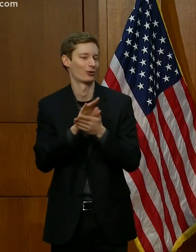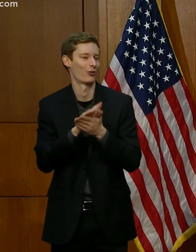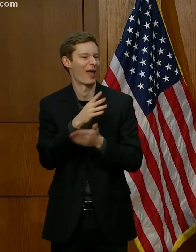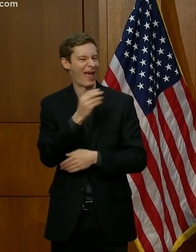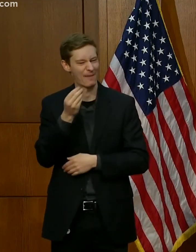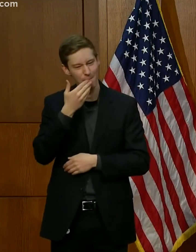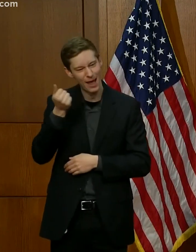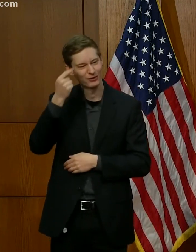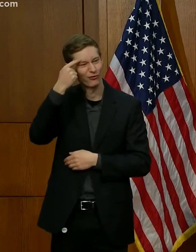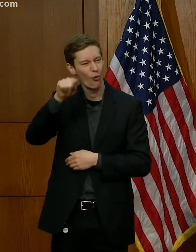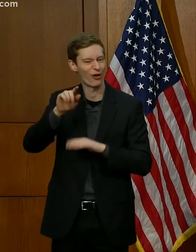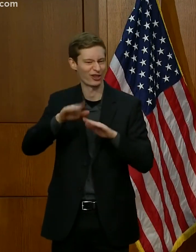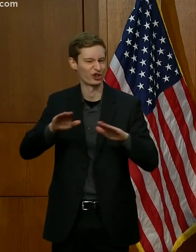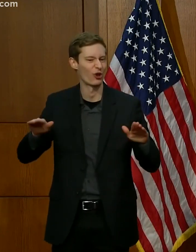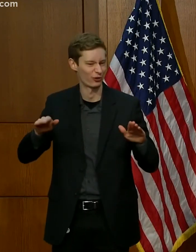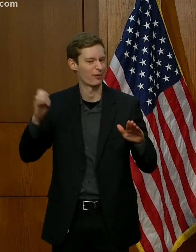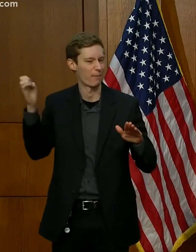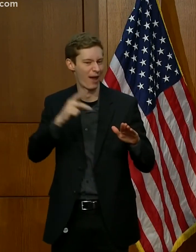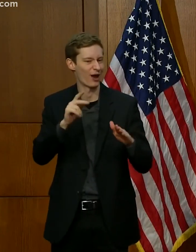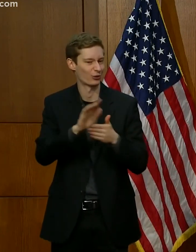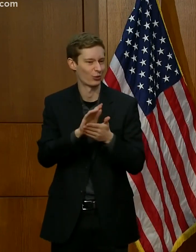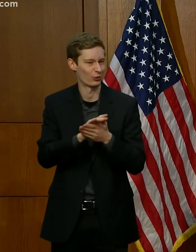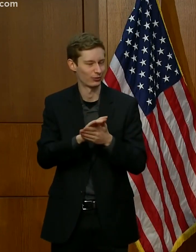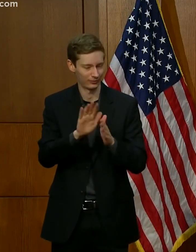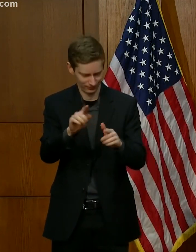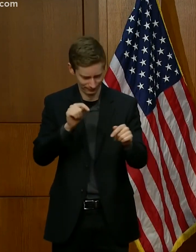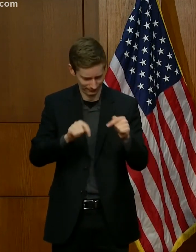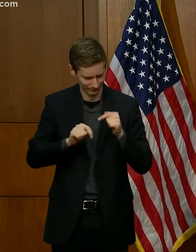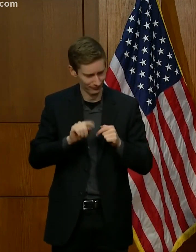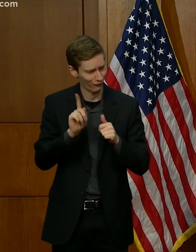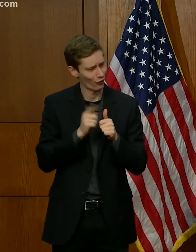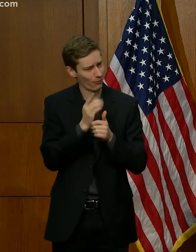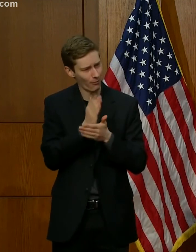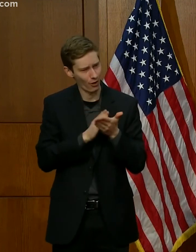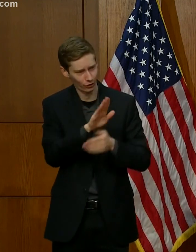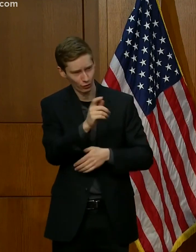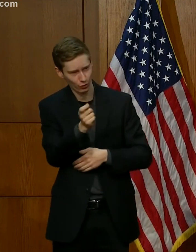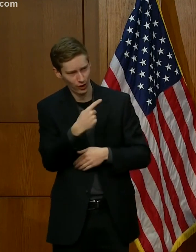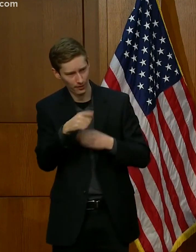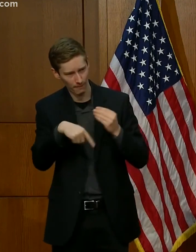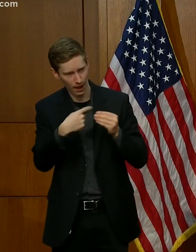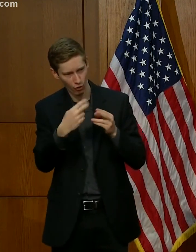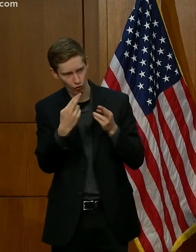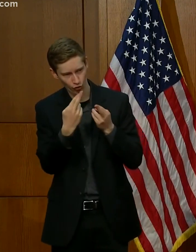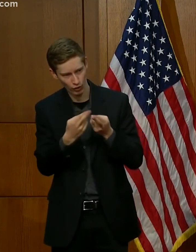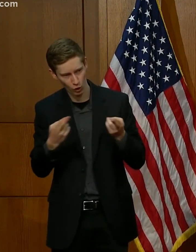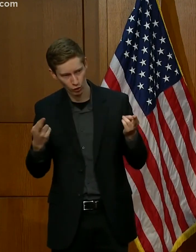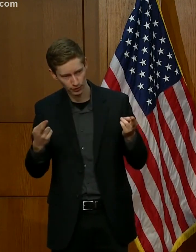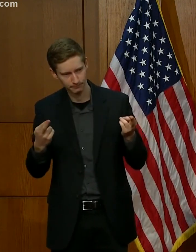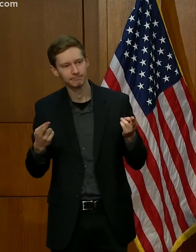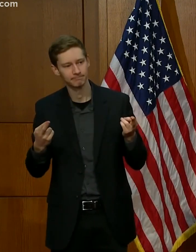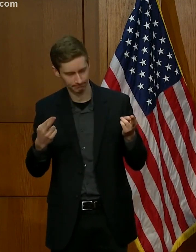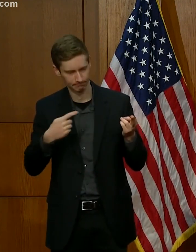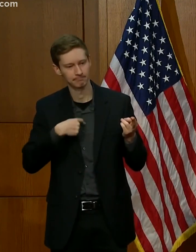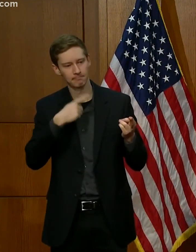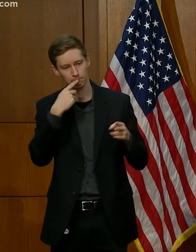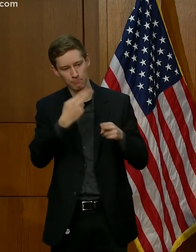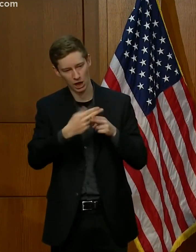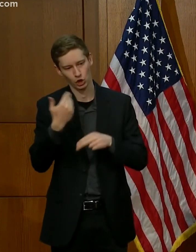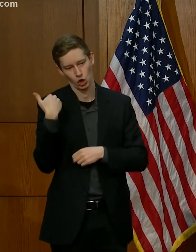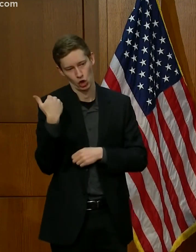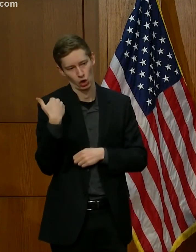the plan. And I think the other question, your first part of your question was, what about resources? And I spoke to that a little bit earlier, but we have